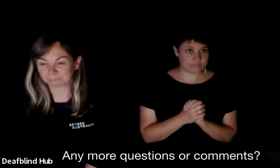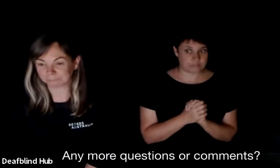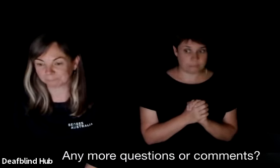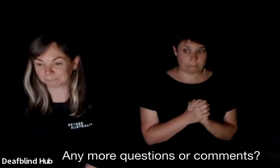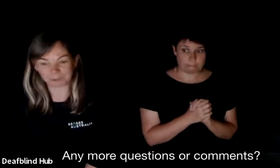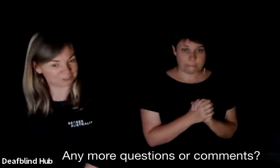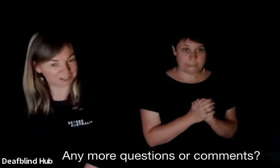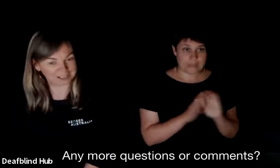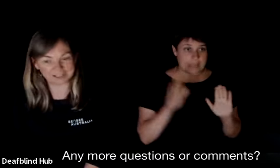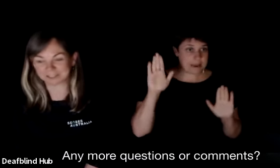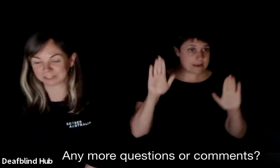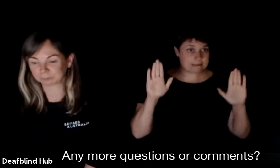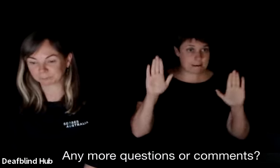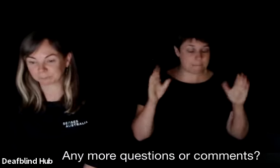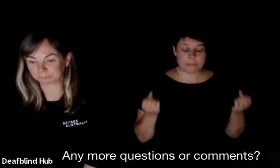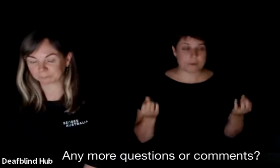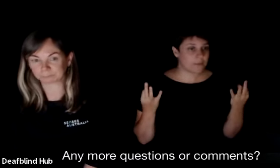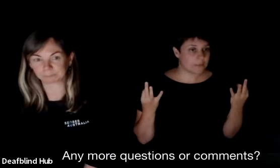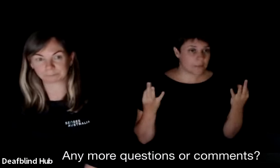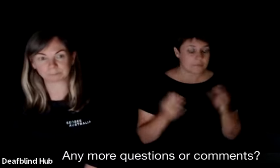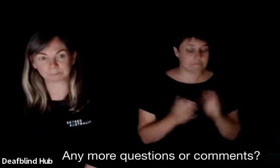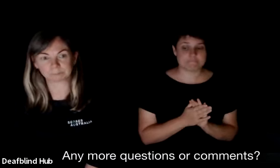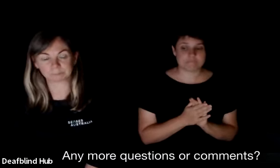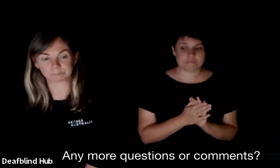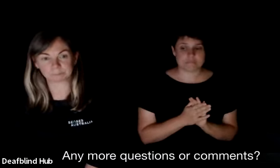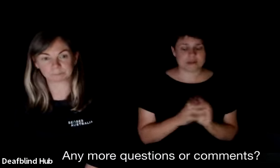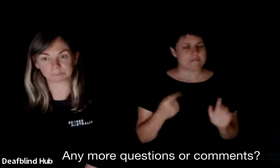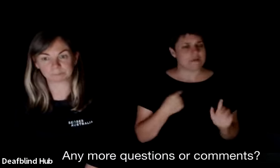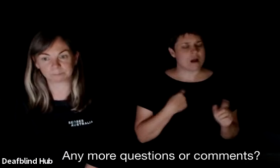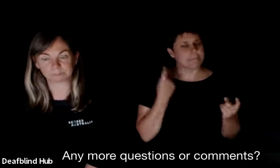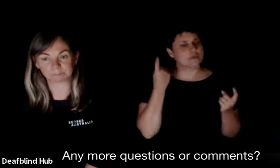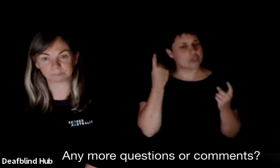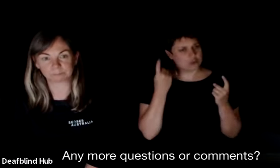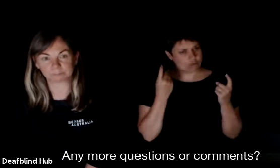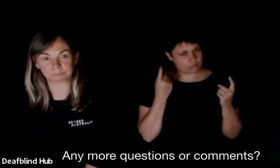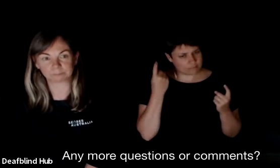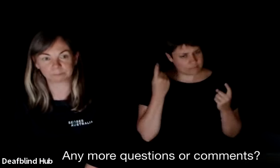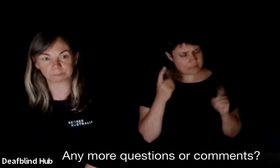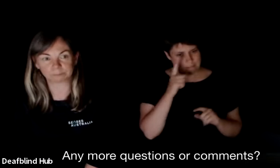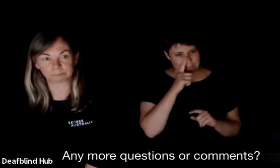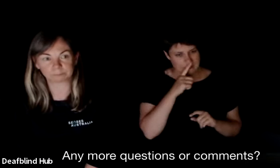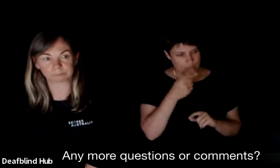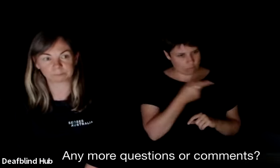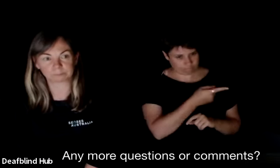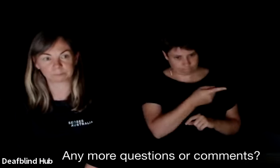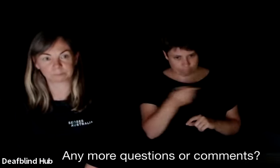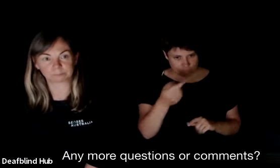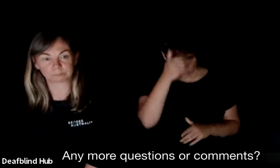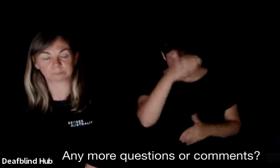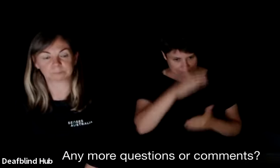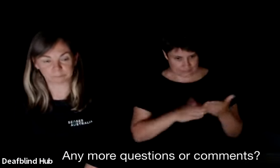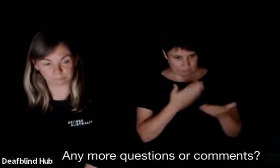There's no hands up, Meredith, but I would be curious what people's experience of logging